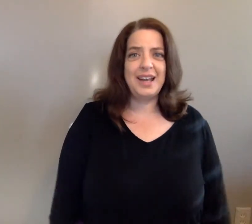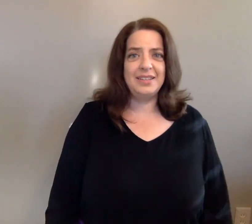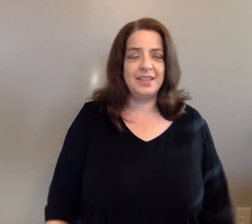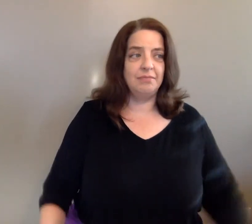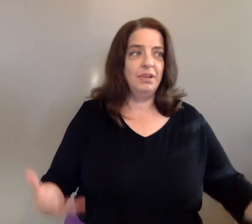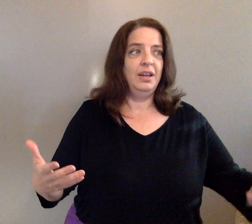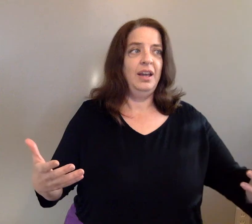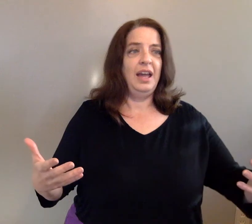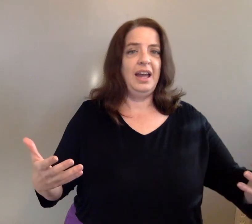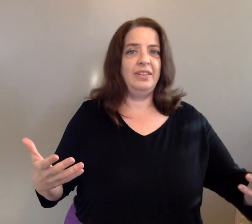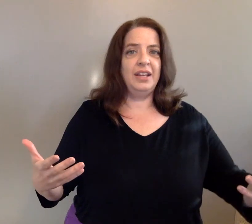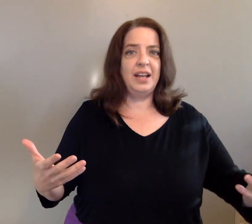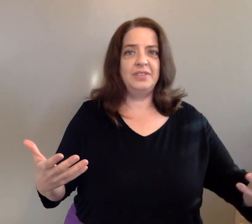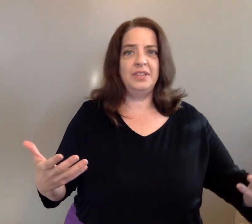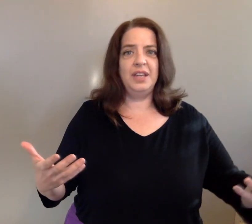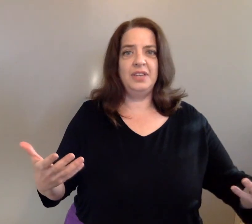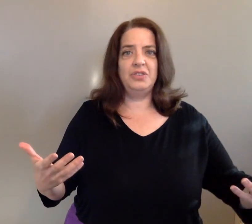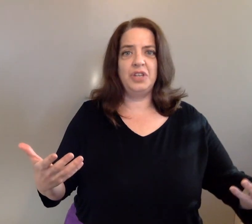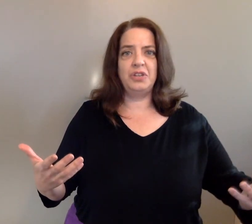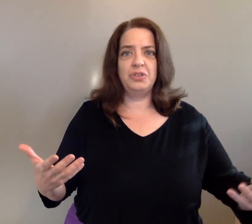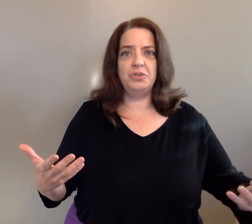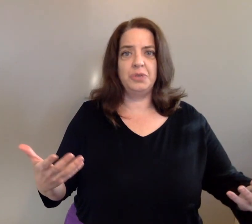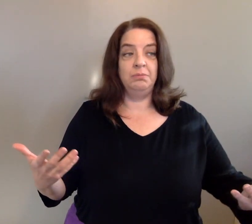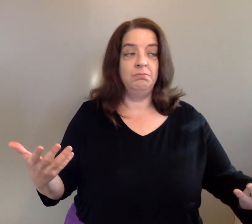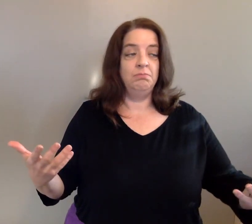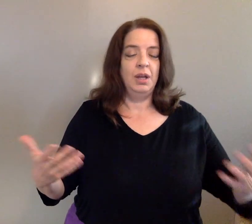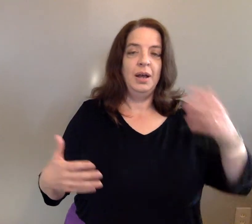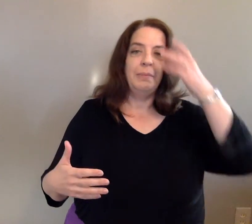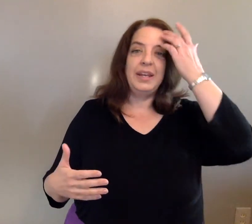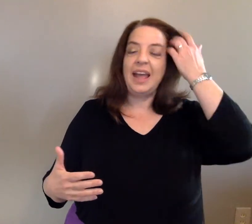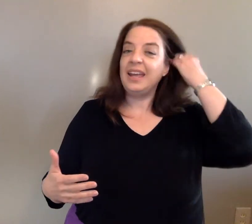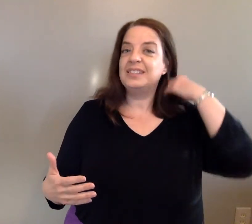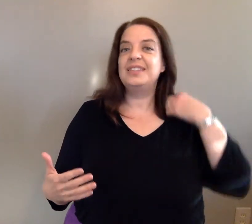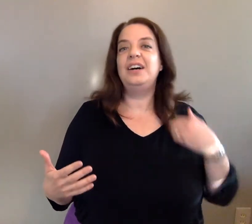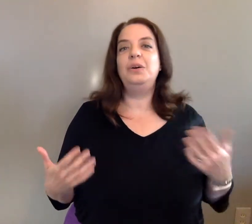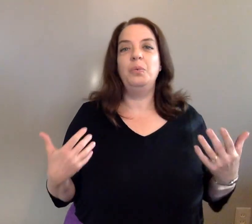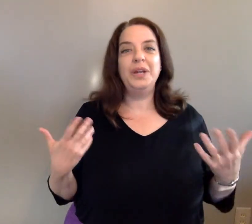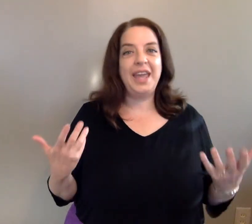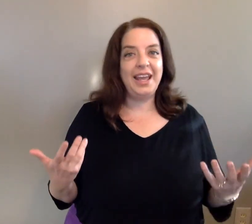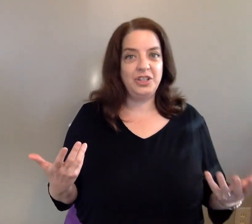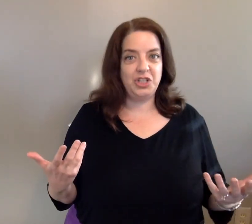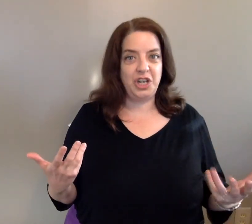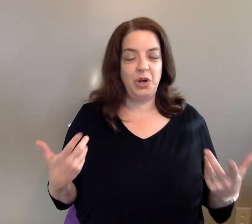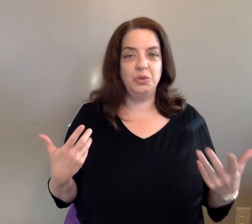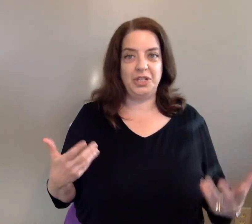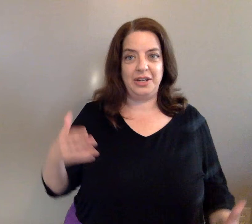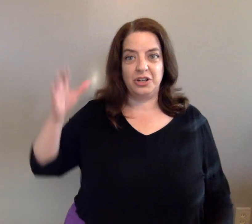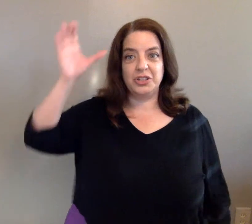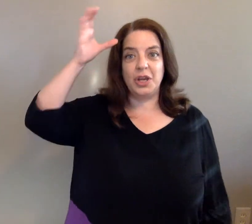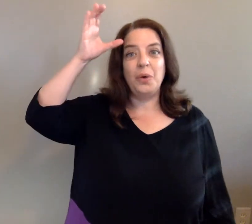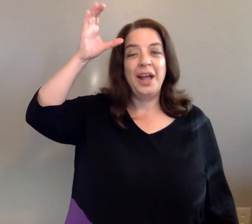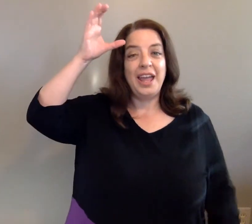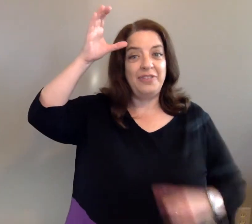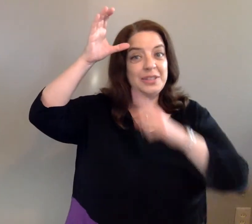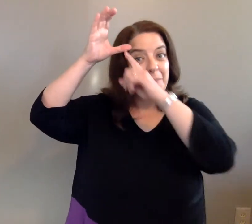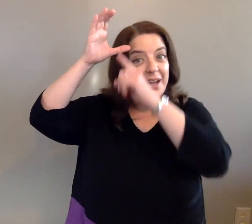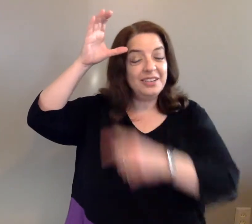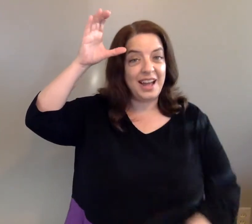cousin. And then cousin is gender neutral. But in ASL, we can show gender. So if it's a male